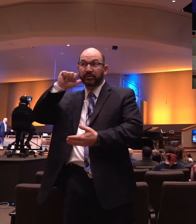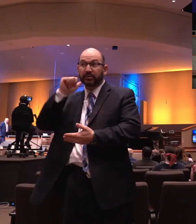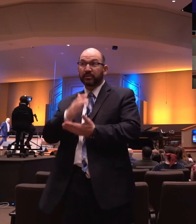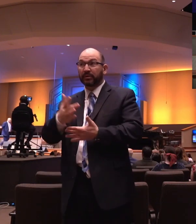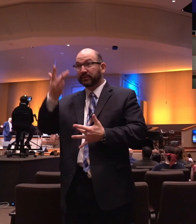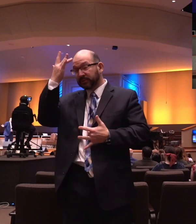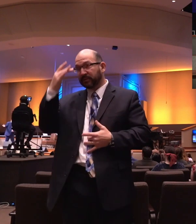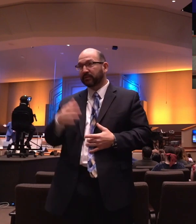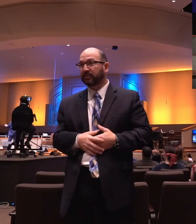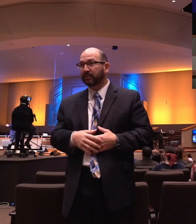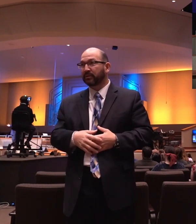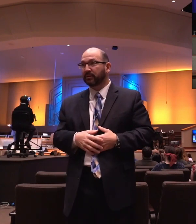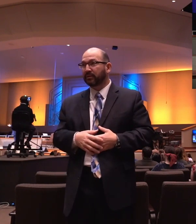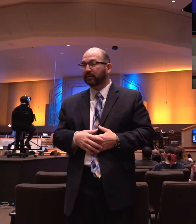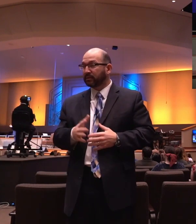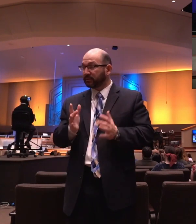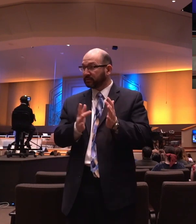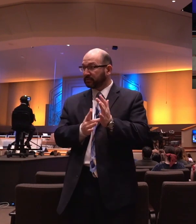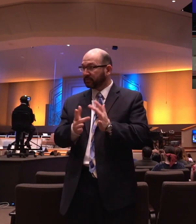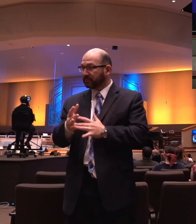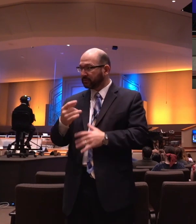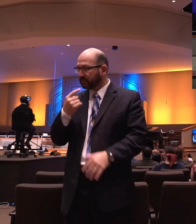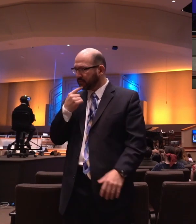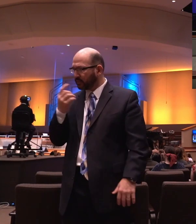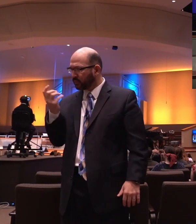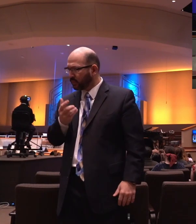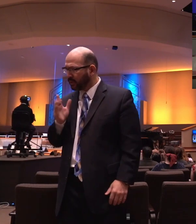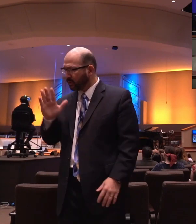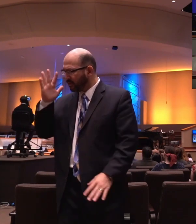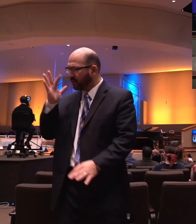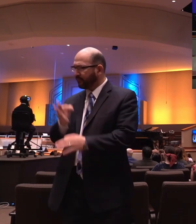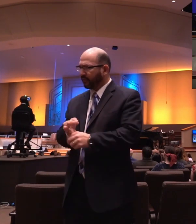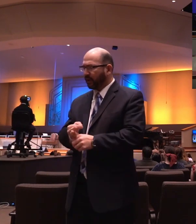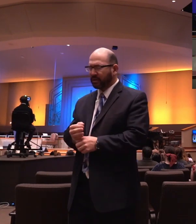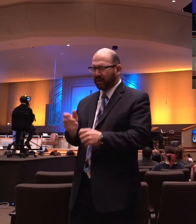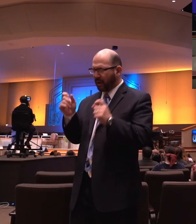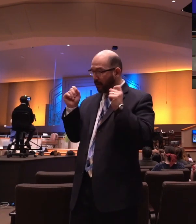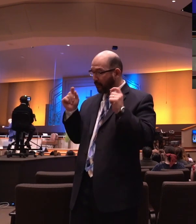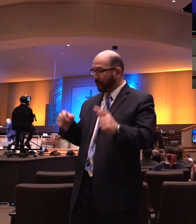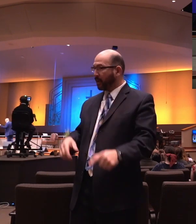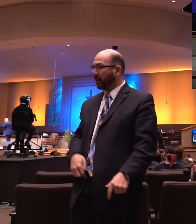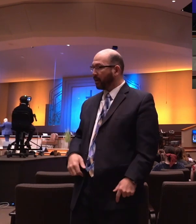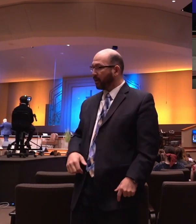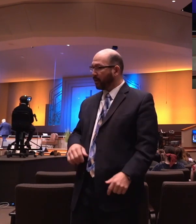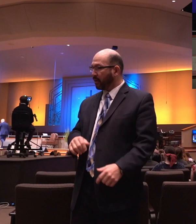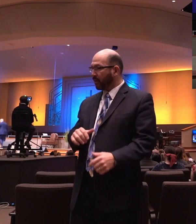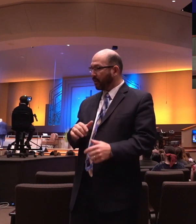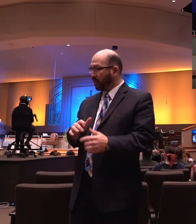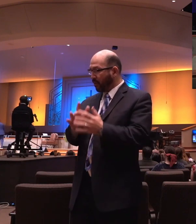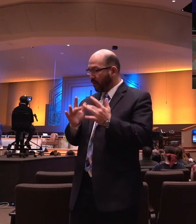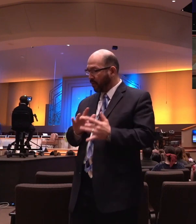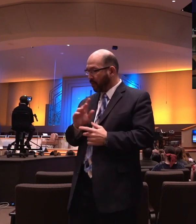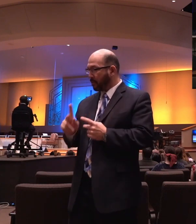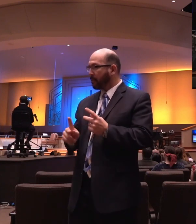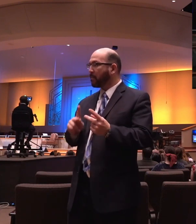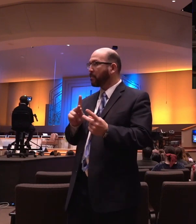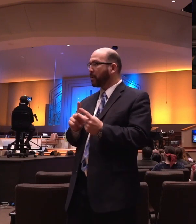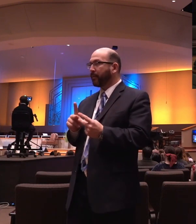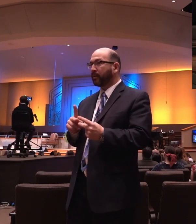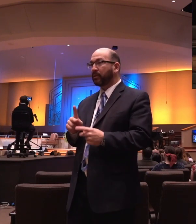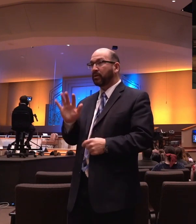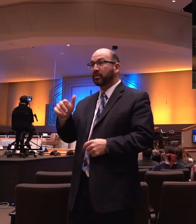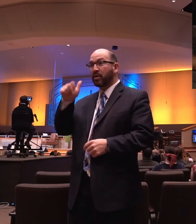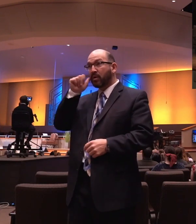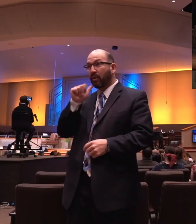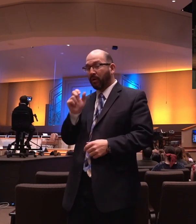Jesus said, I haven't found faith like this in all of Israel. His heart was perfect and when that daughter raised